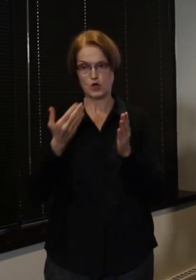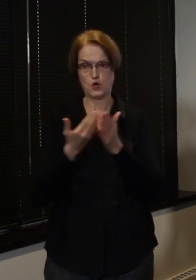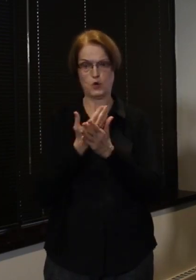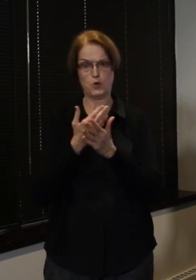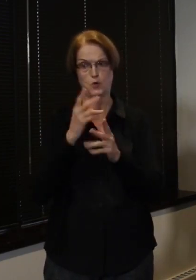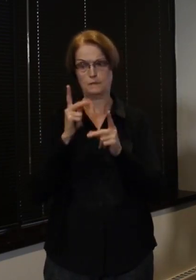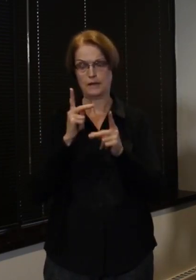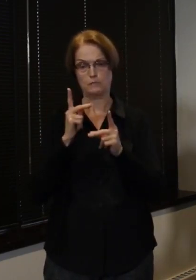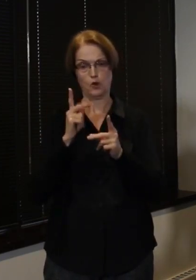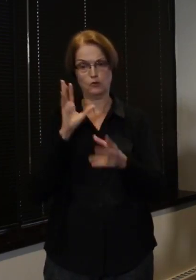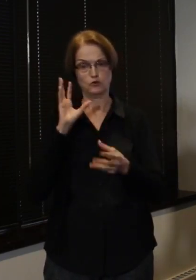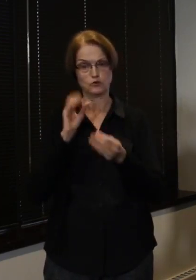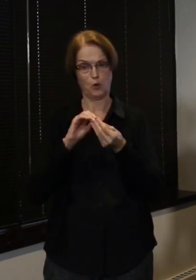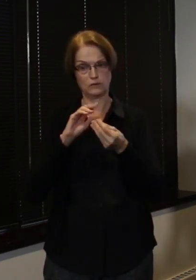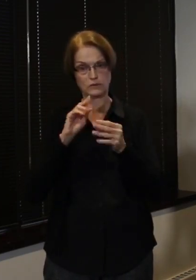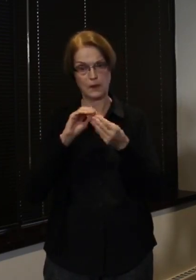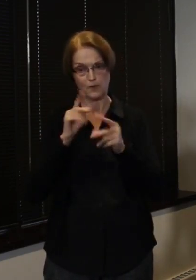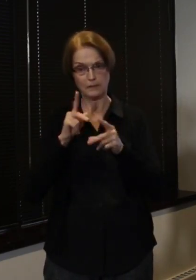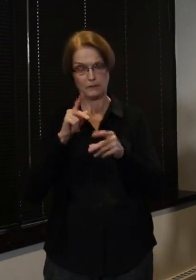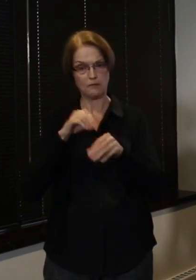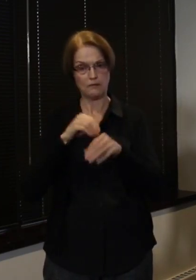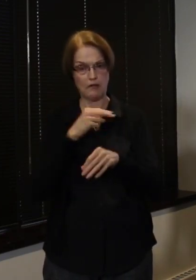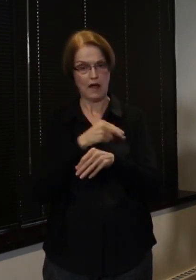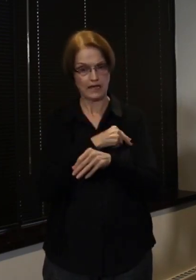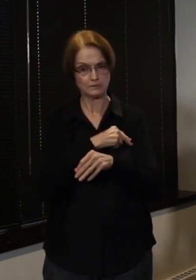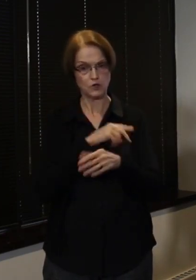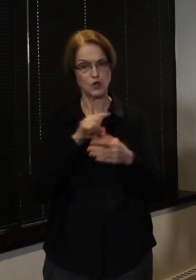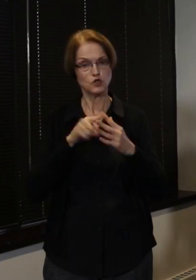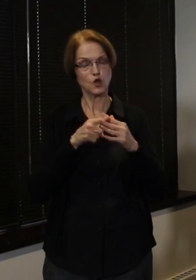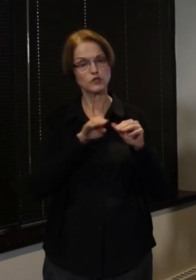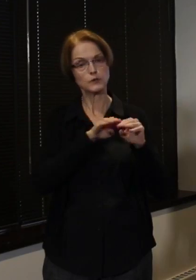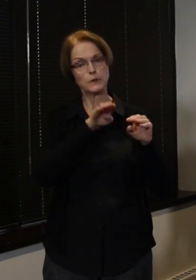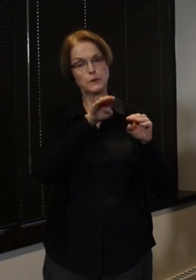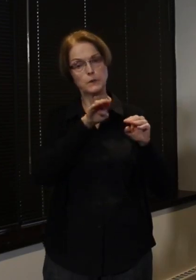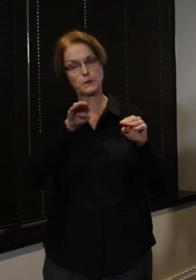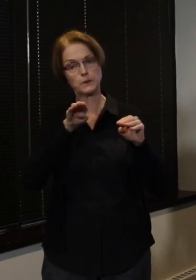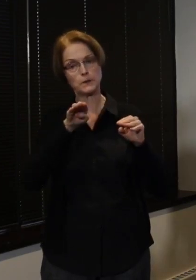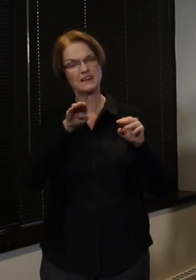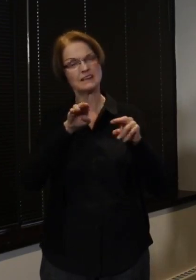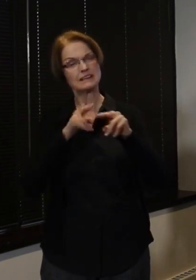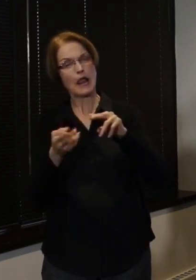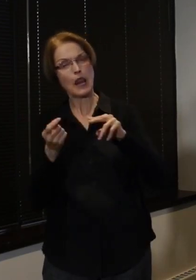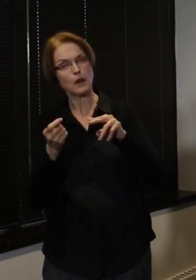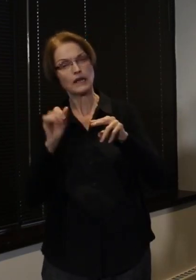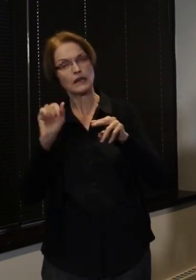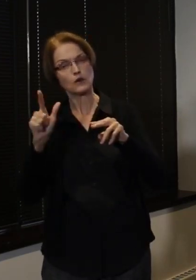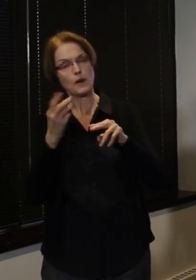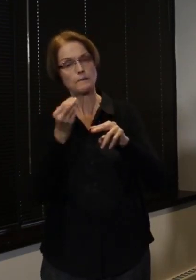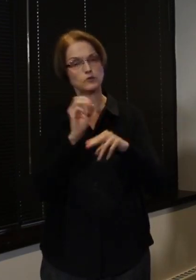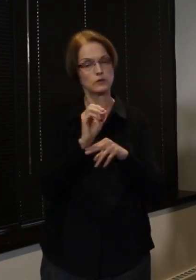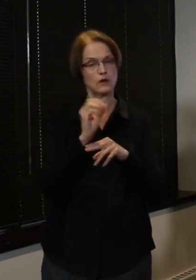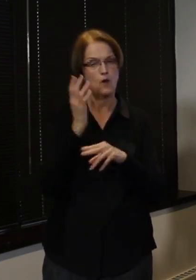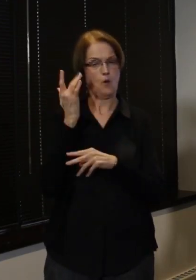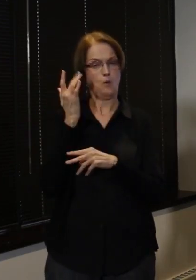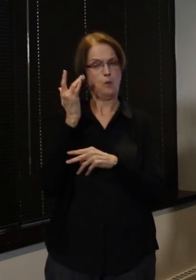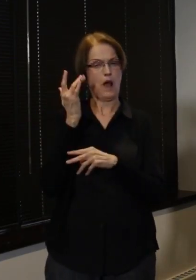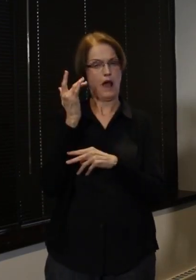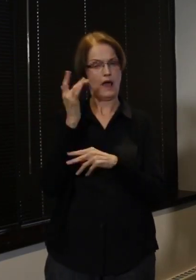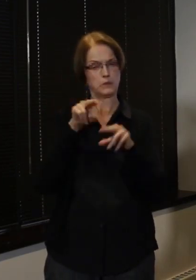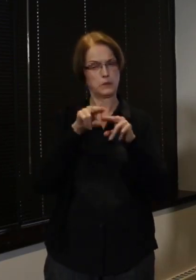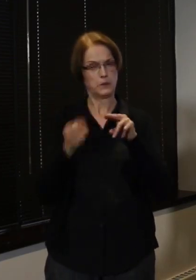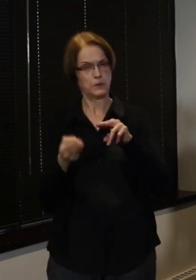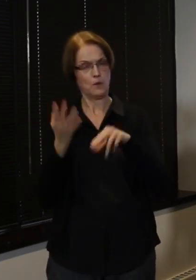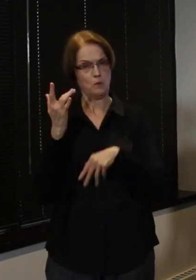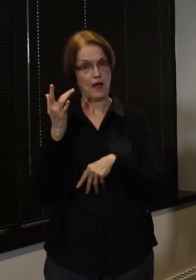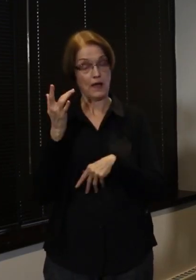cases and total hospitalizations start to plateau and even decline a little in Missouri and Illinois. Why might we be seeing these trends, and